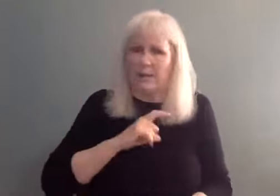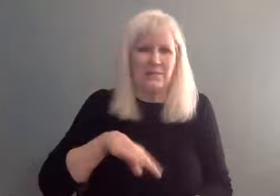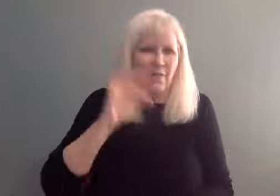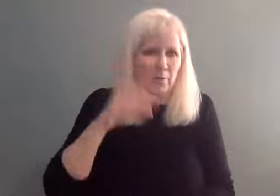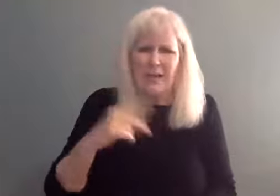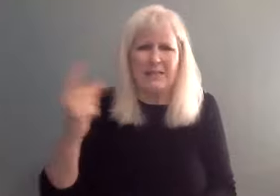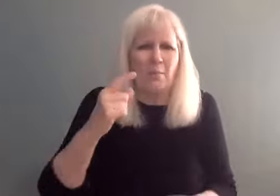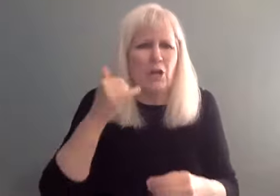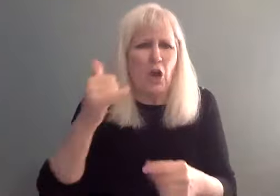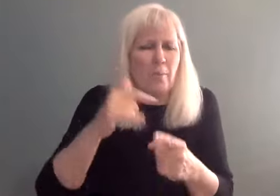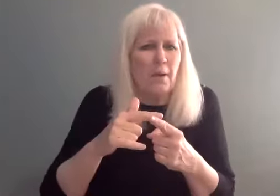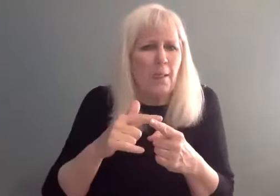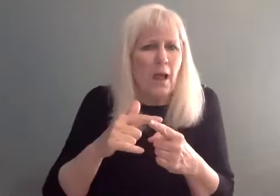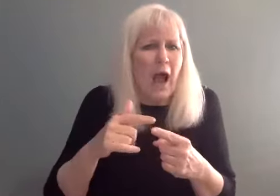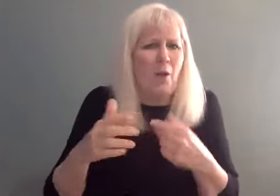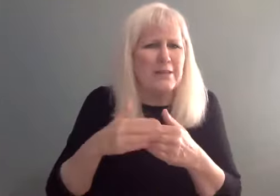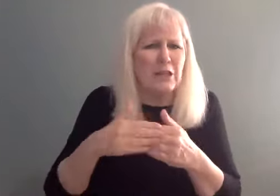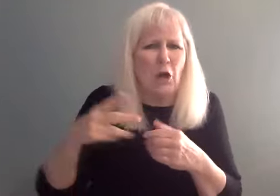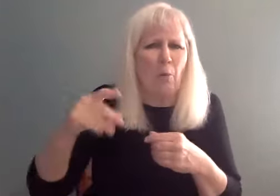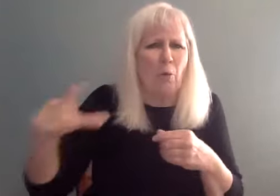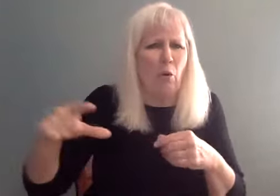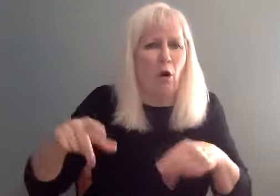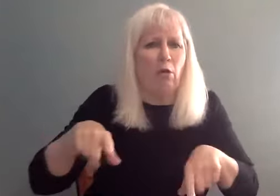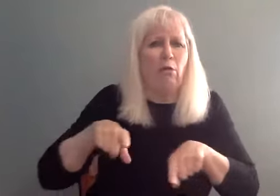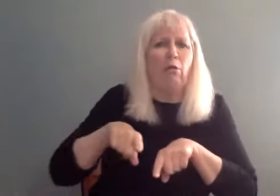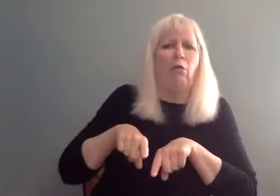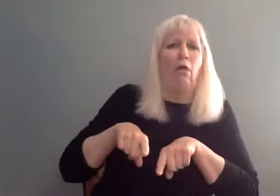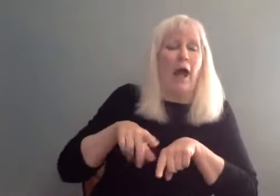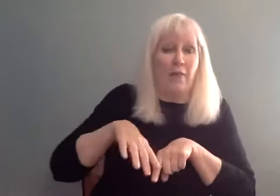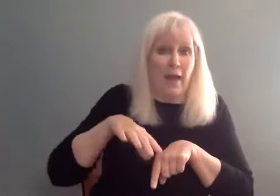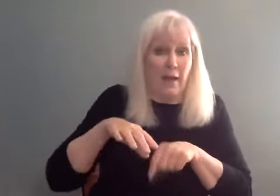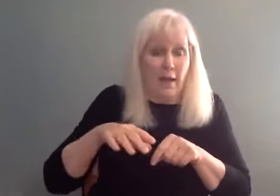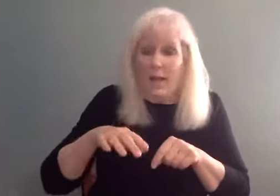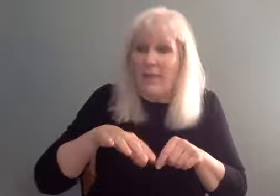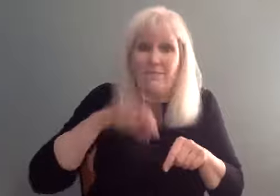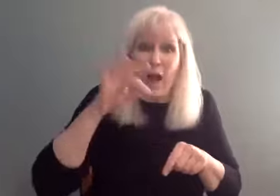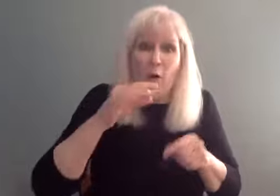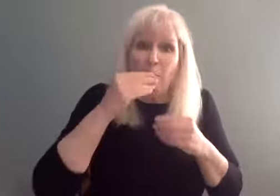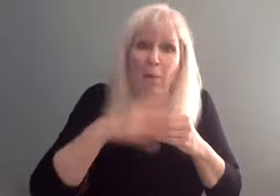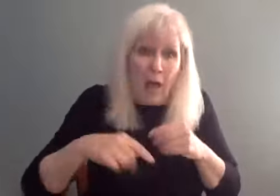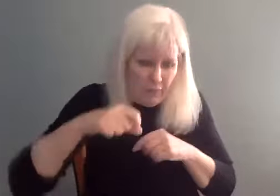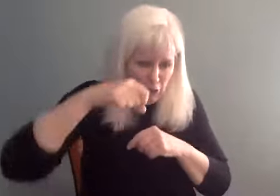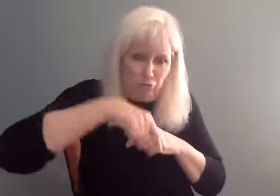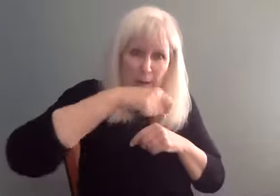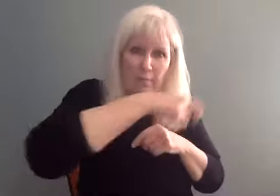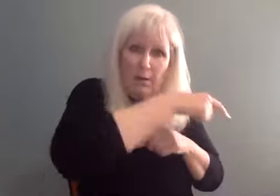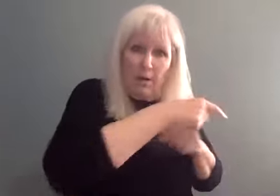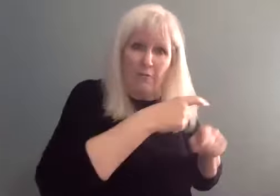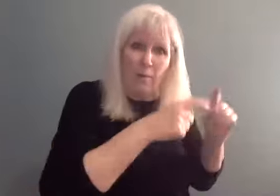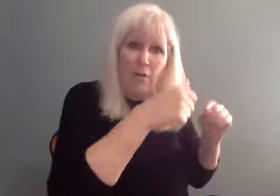up in a lawn chair by a pool, that they followed the blood stains from one apartment to the next. All of that, I had forgotten all of